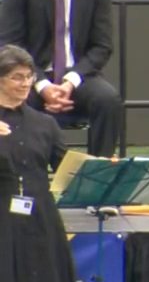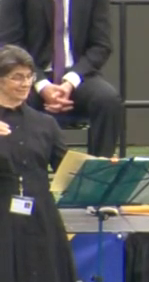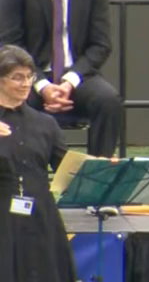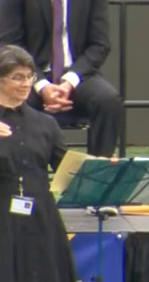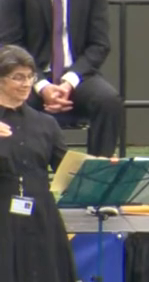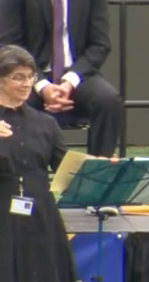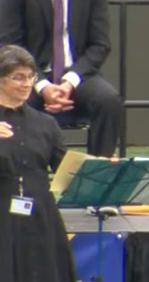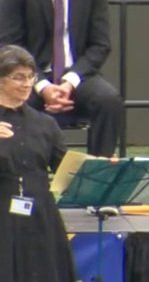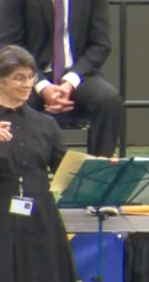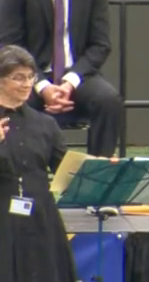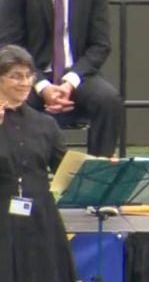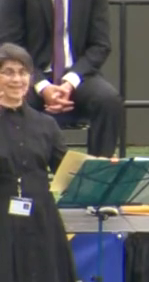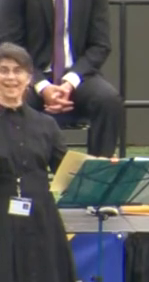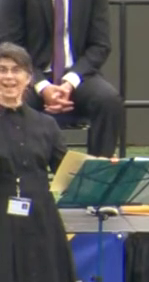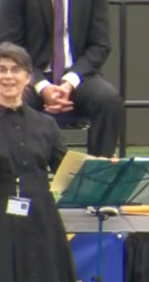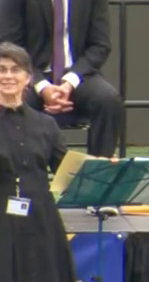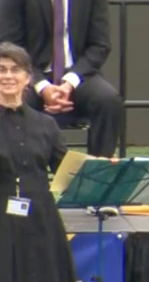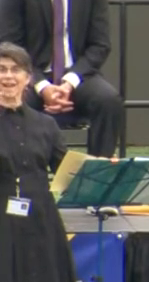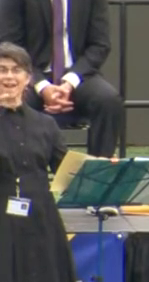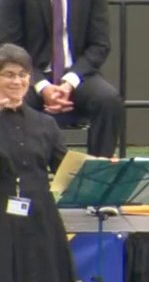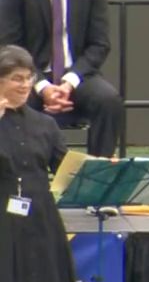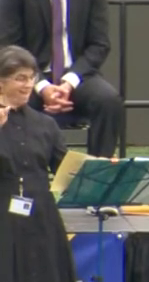Hania Kando.